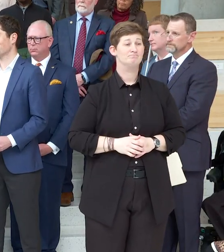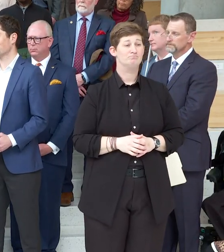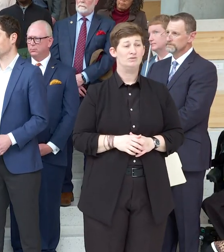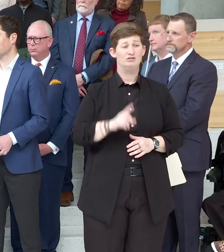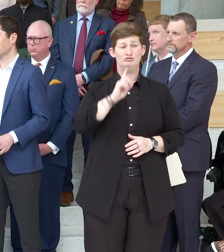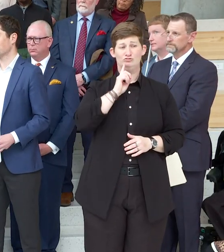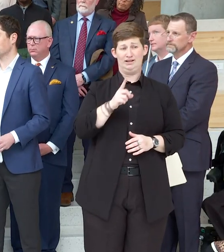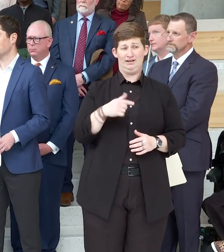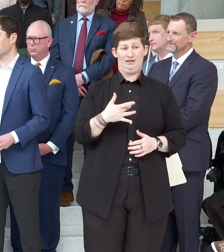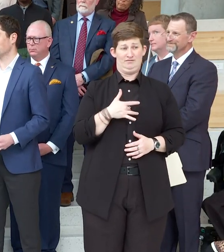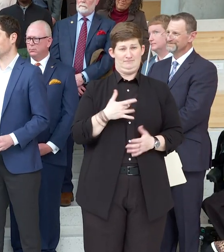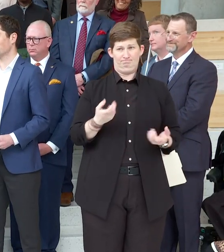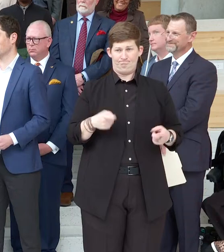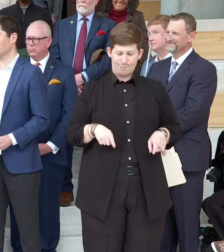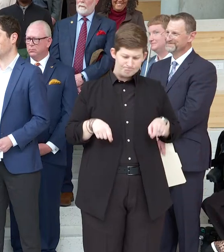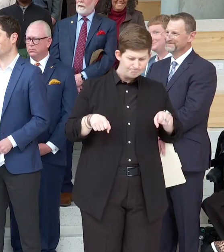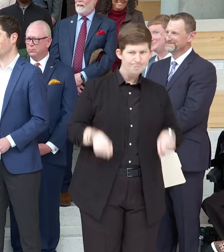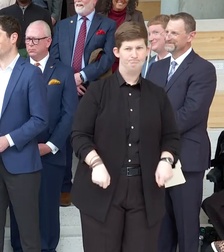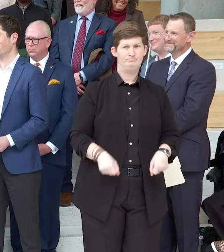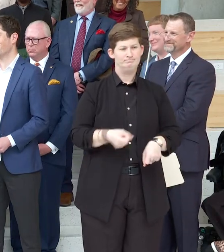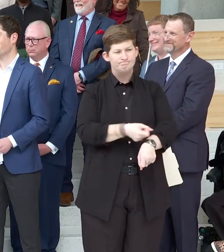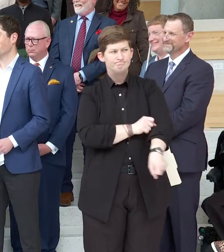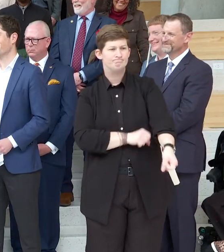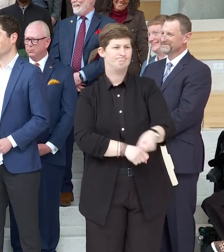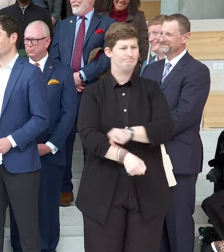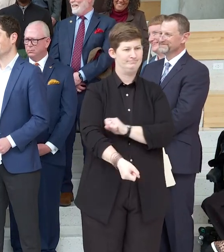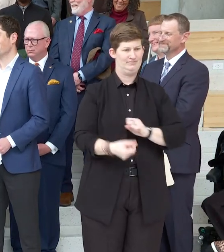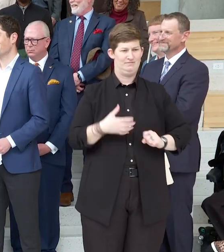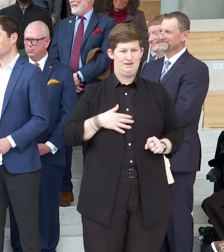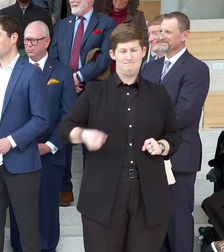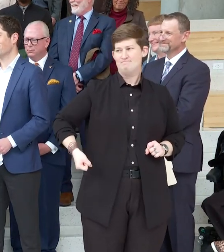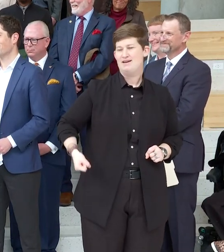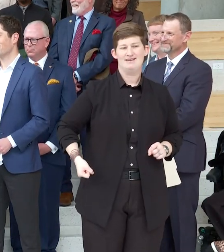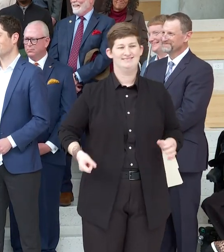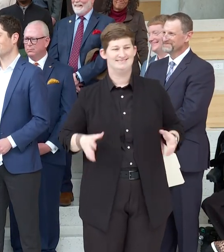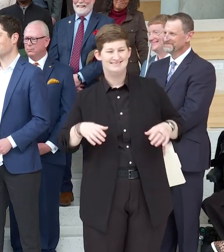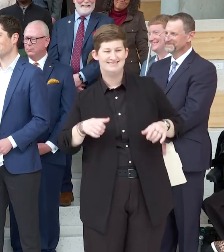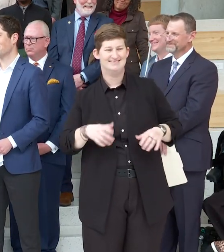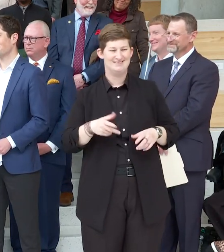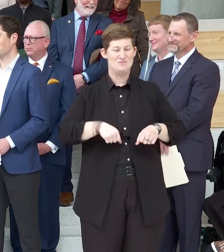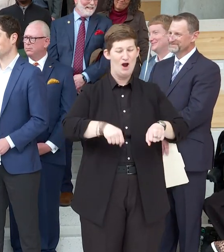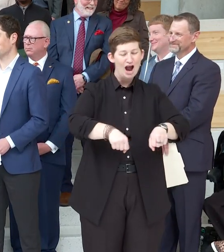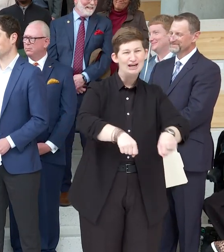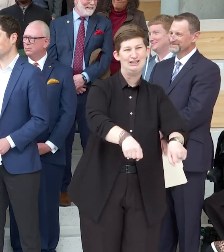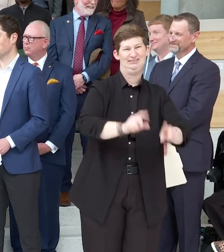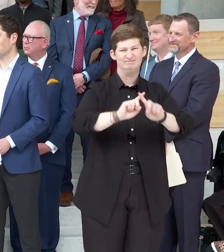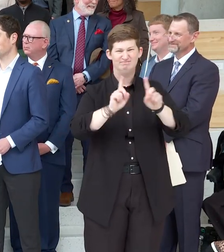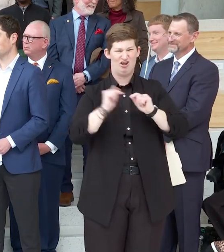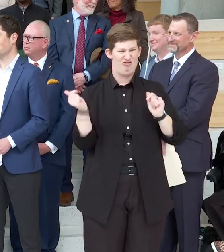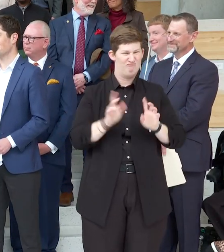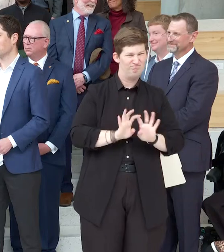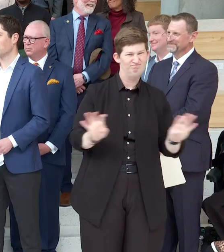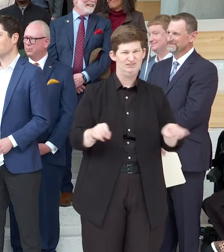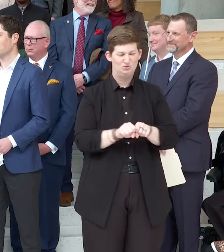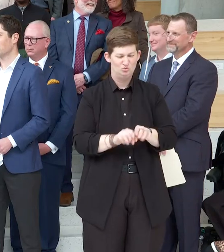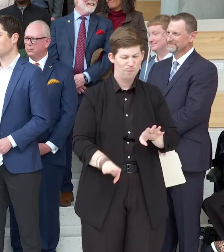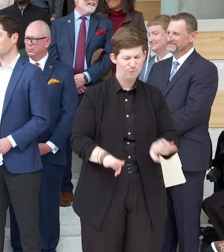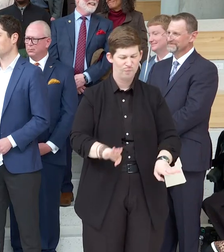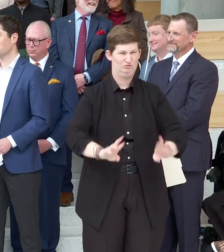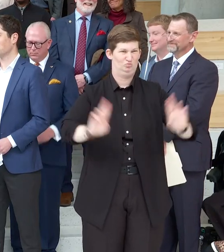There may be some canes and some walkers and some comfortable shoes, you know, but we're here. And we're